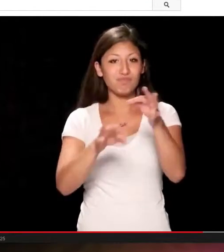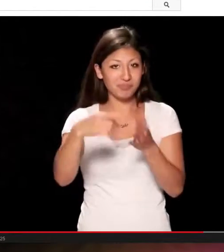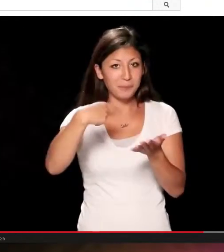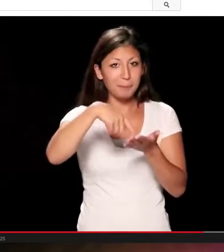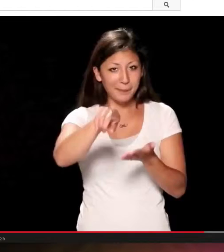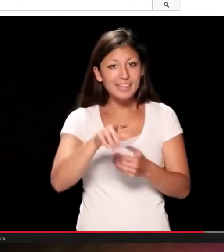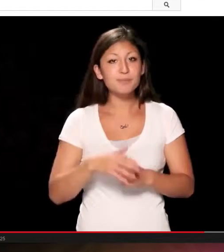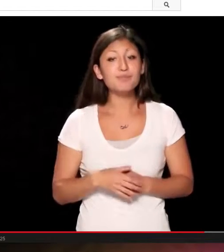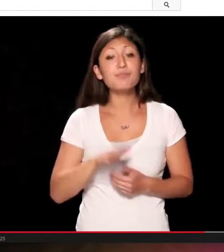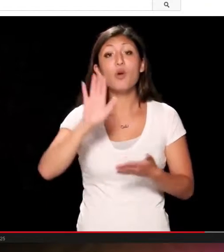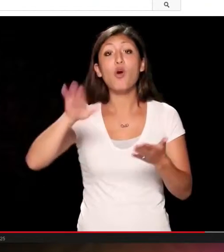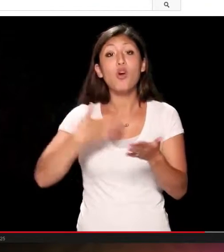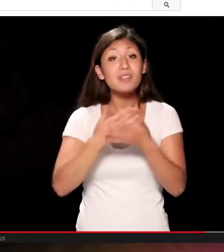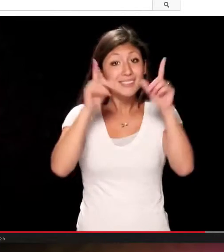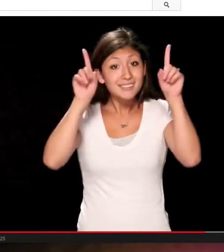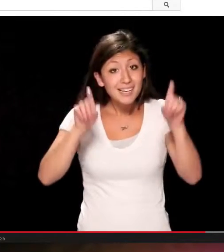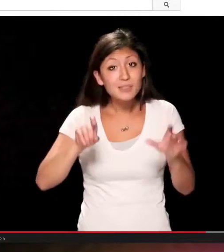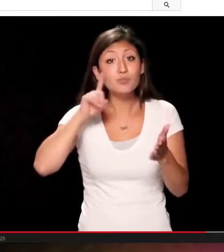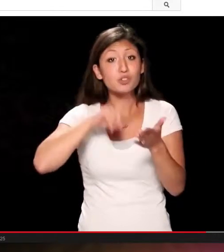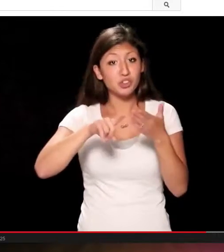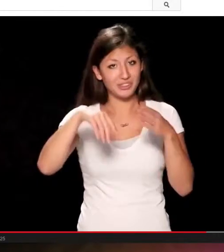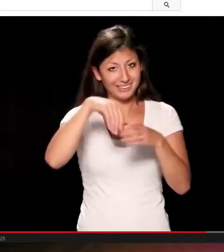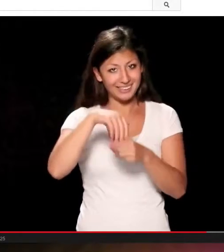If you want to be in our research project, we will pay you.